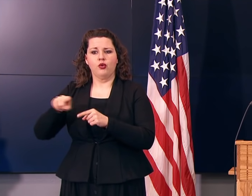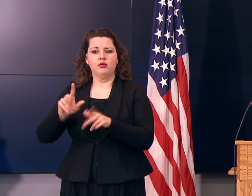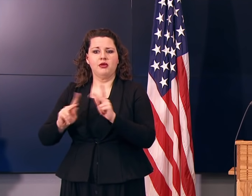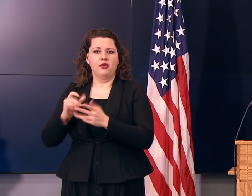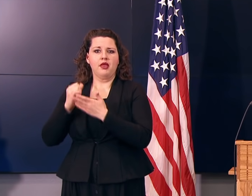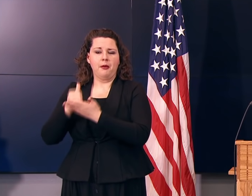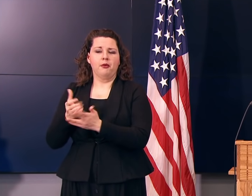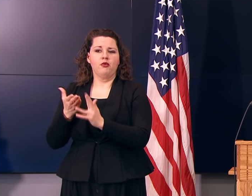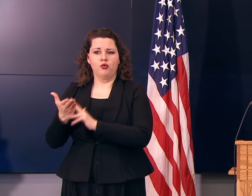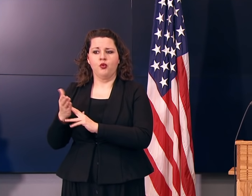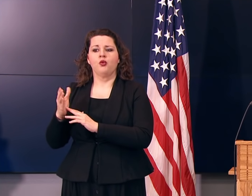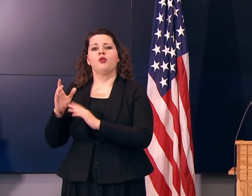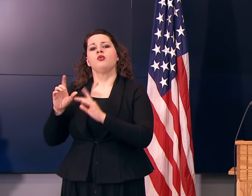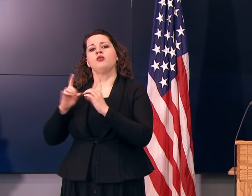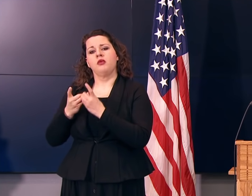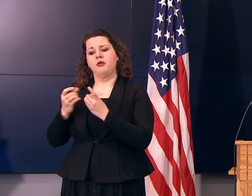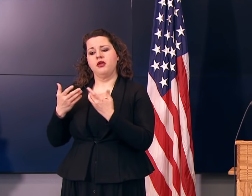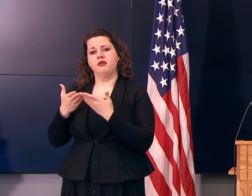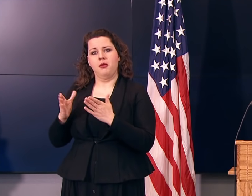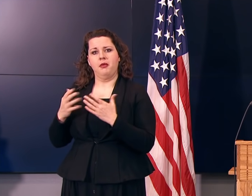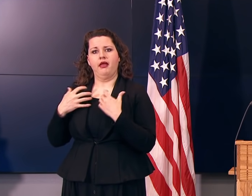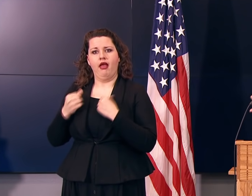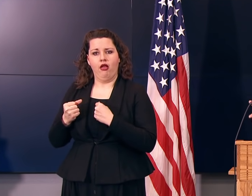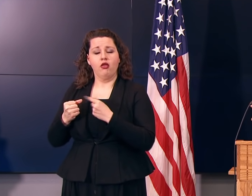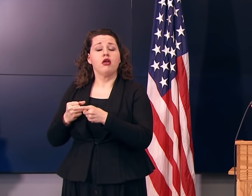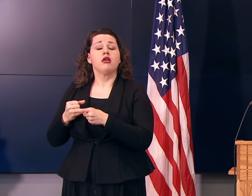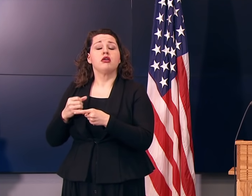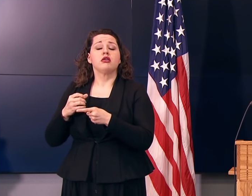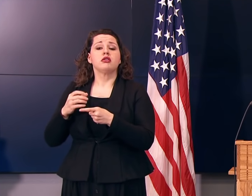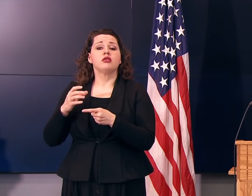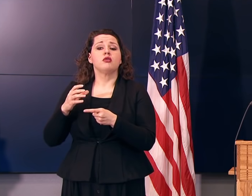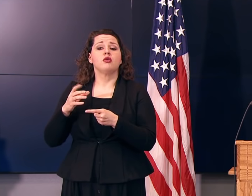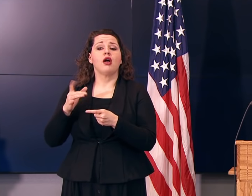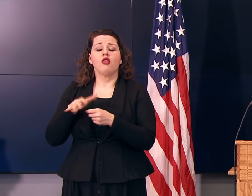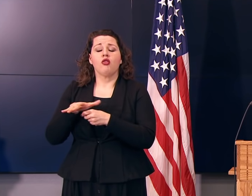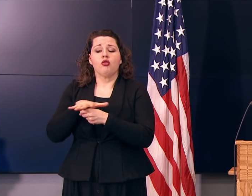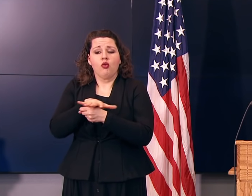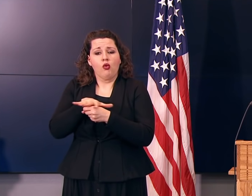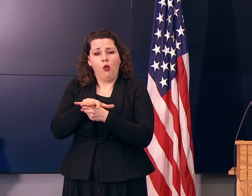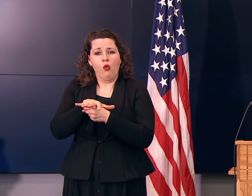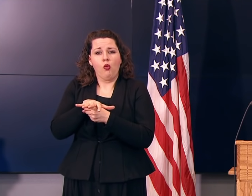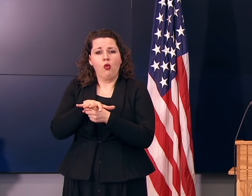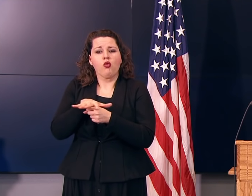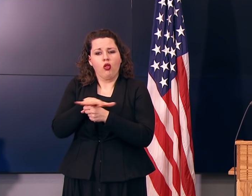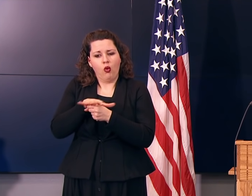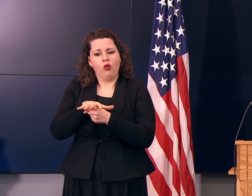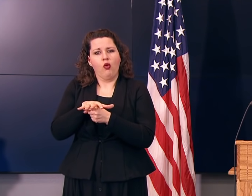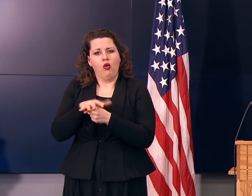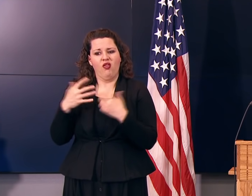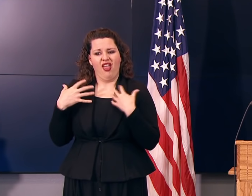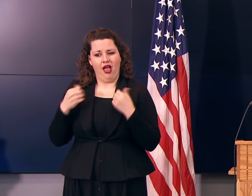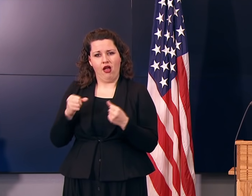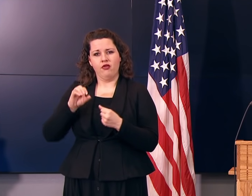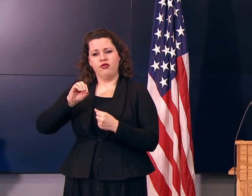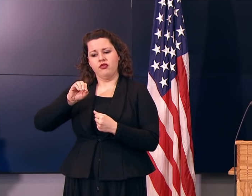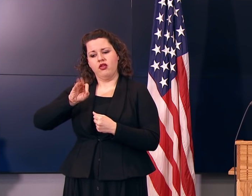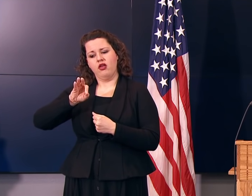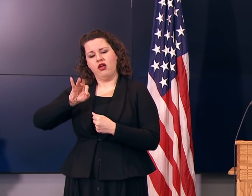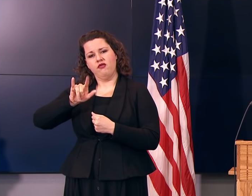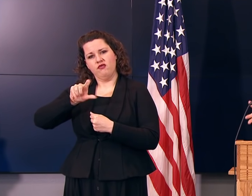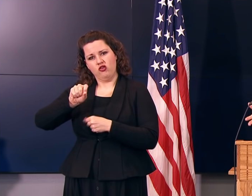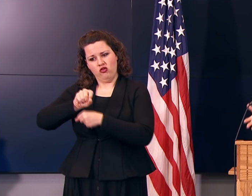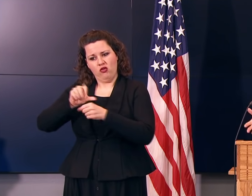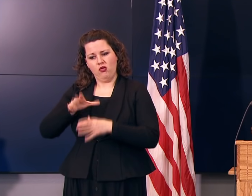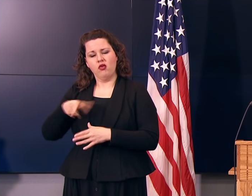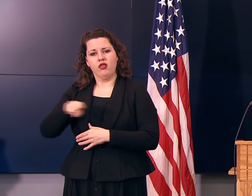helping us through the Department of Public Health. So we can, and then the local public health officials are doing some of that too. So